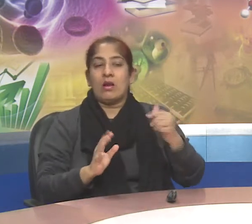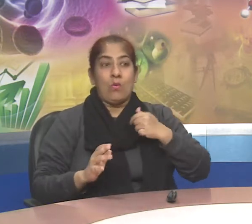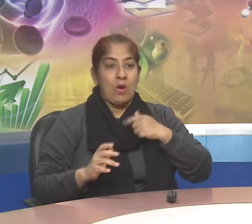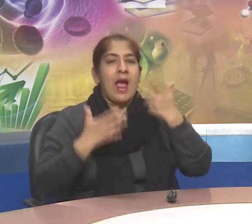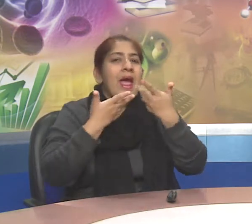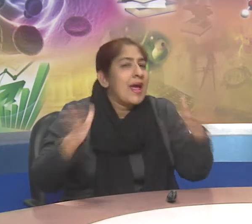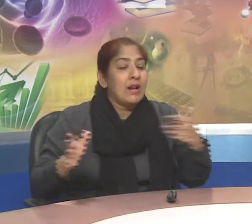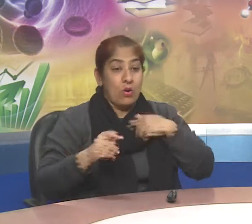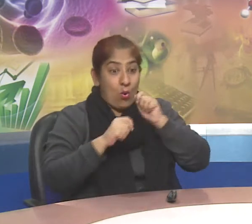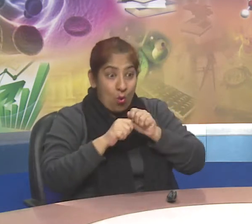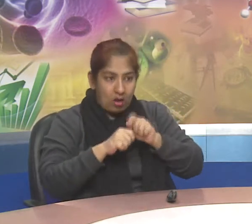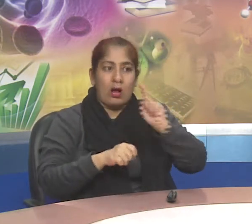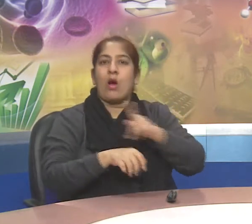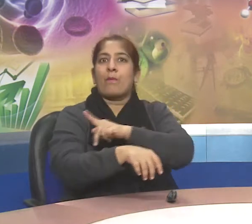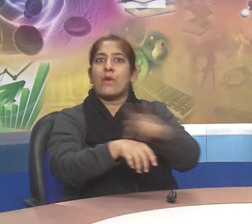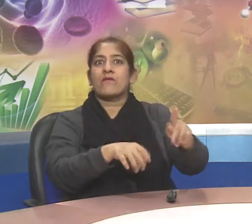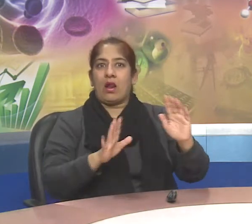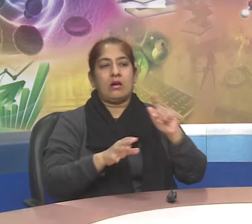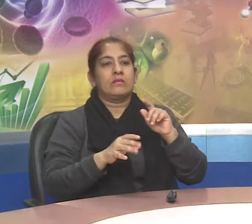Profession, it means